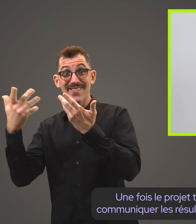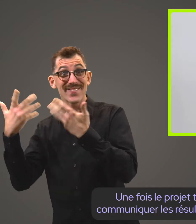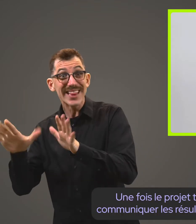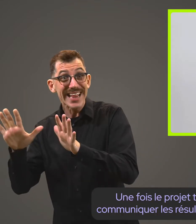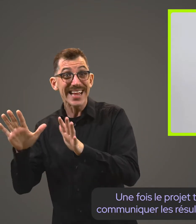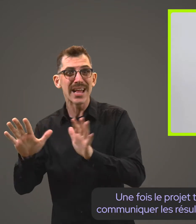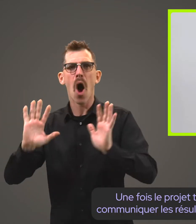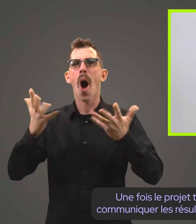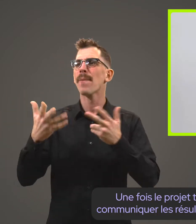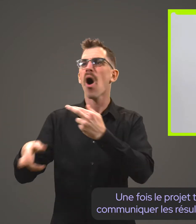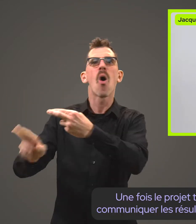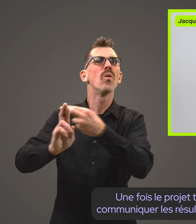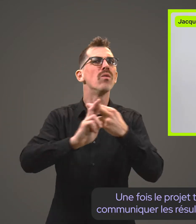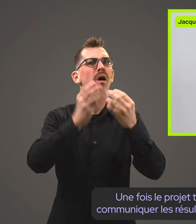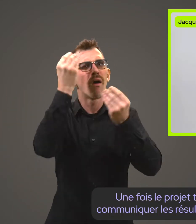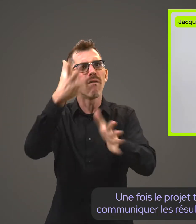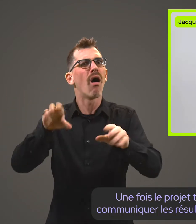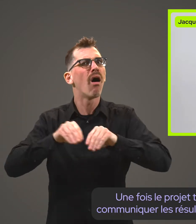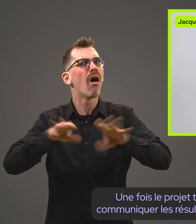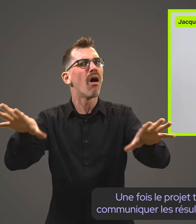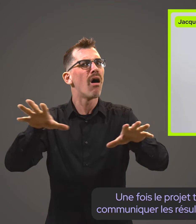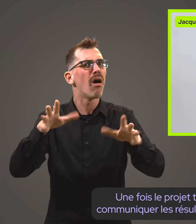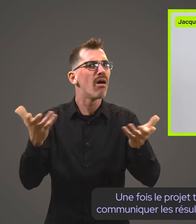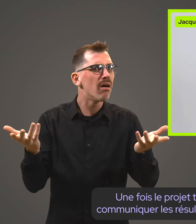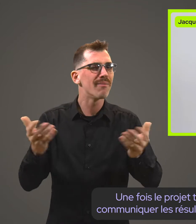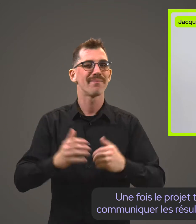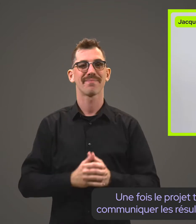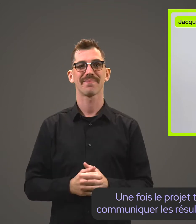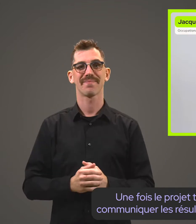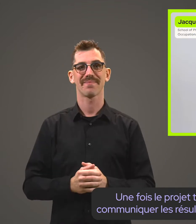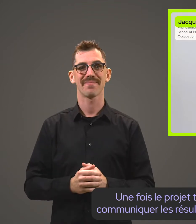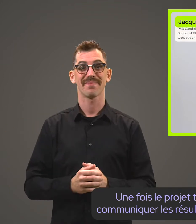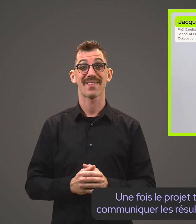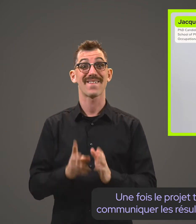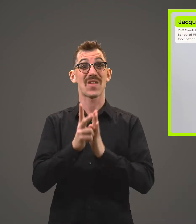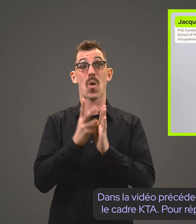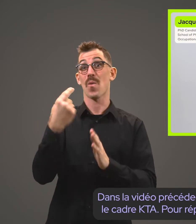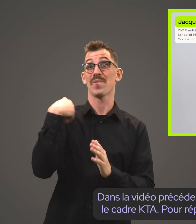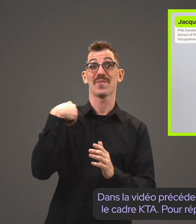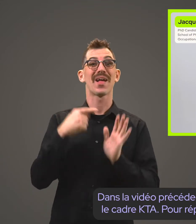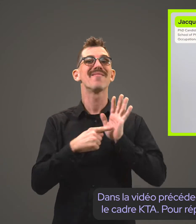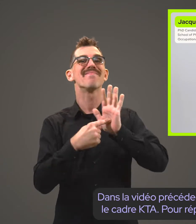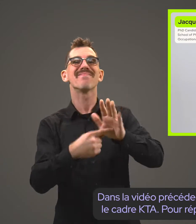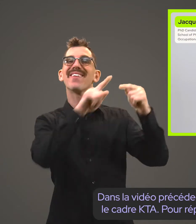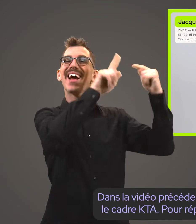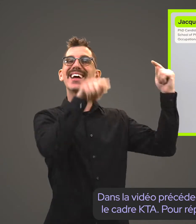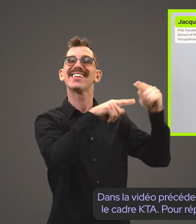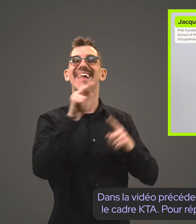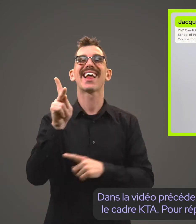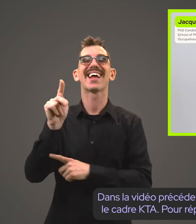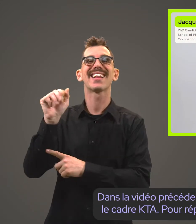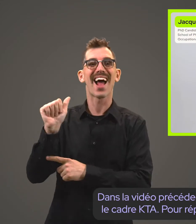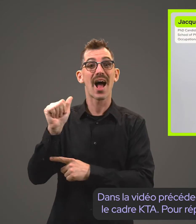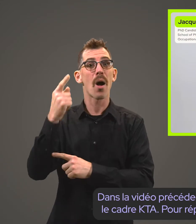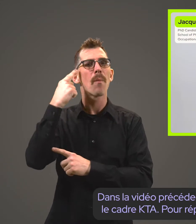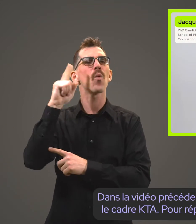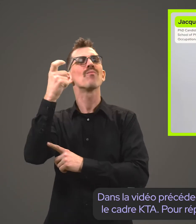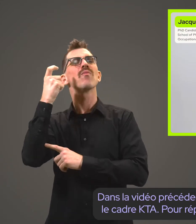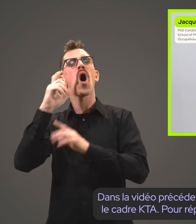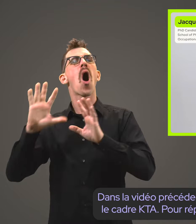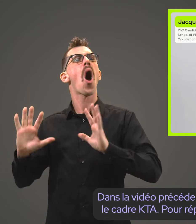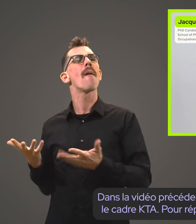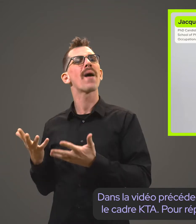Once a project is completed, how can the results be communicated to promote it? In the previous video, we introduced the